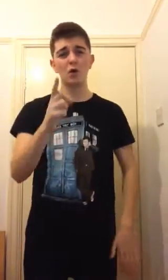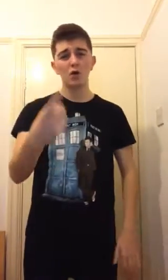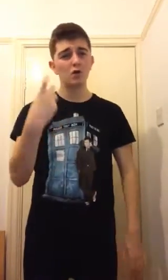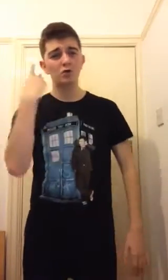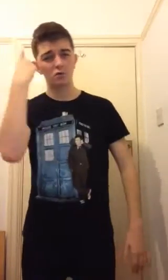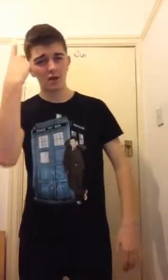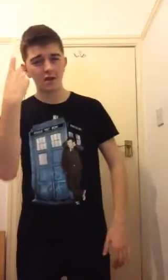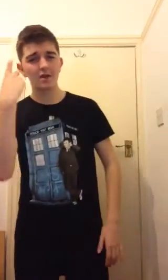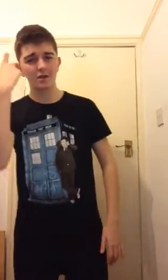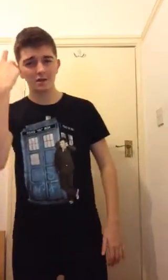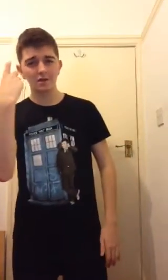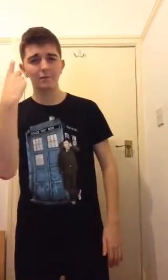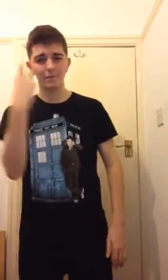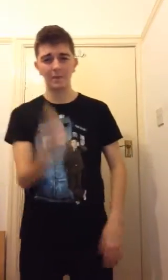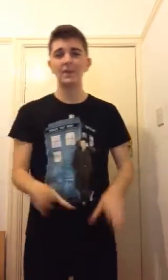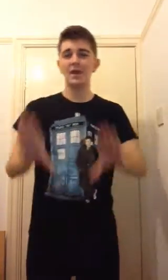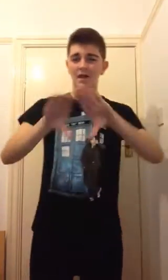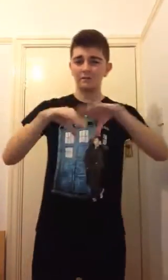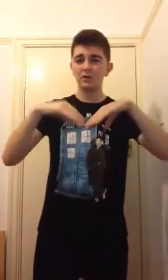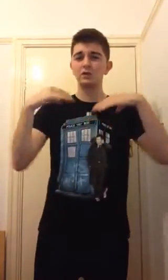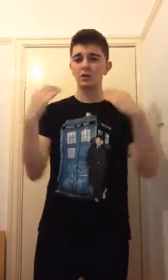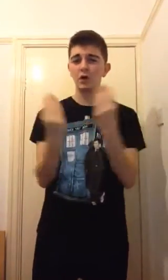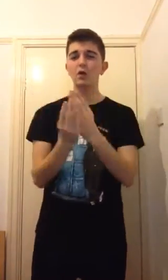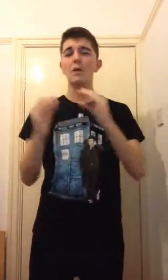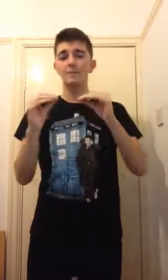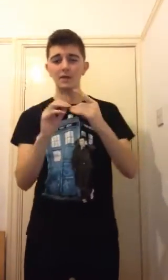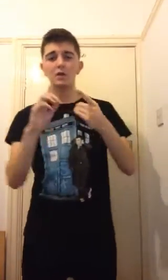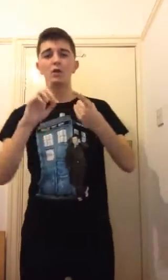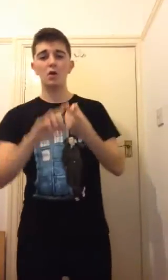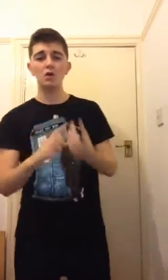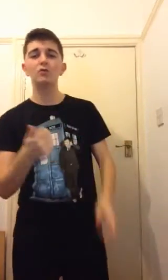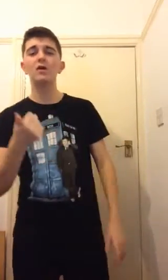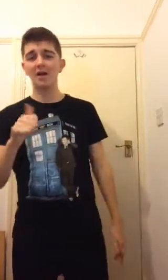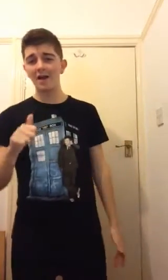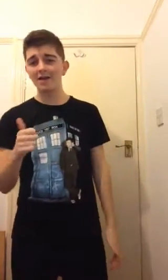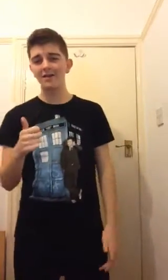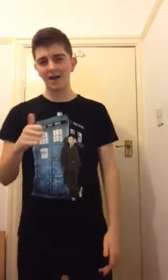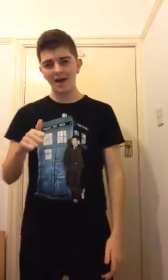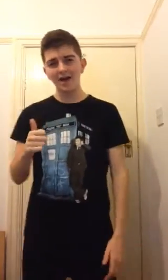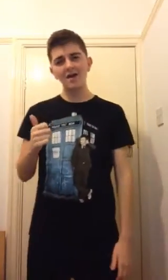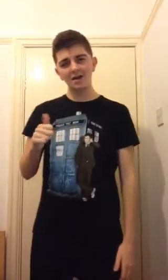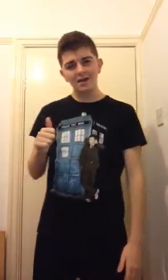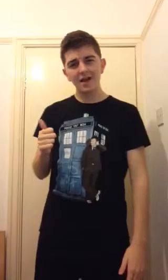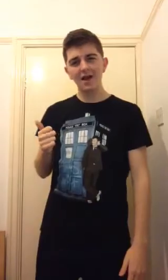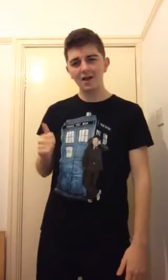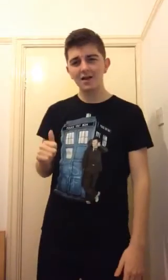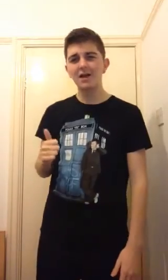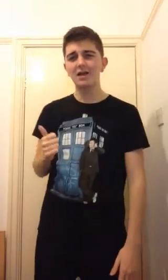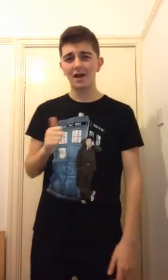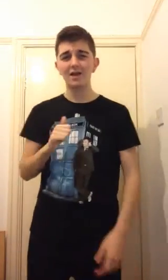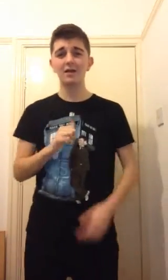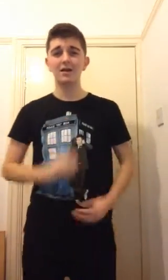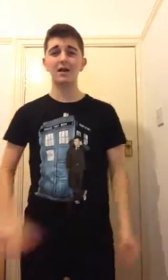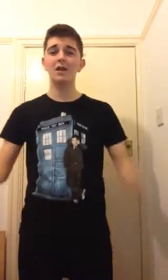worry. Cause everything's gonna be alright. I, I, I, I,